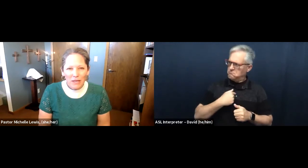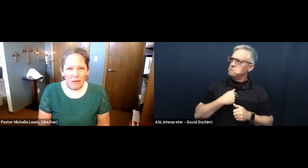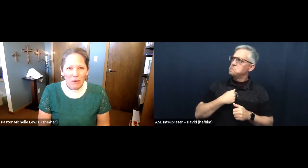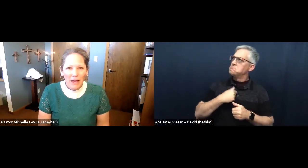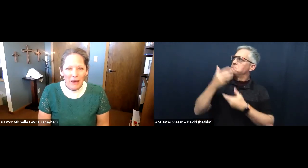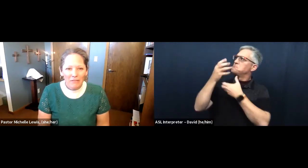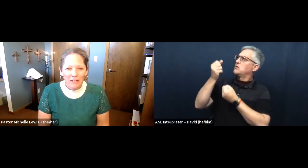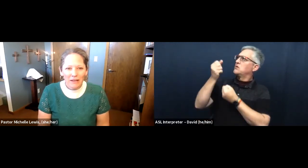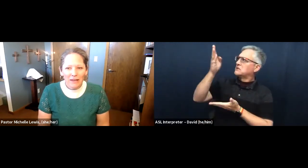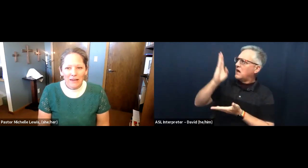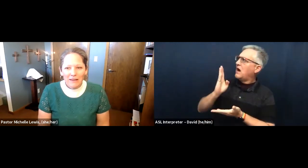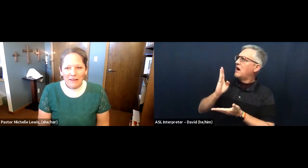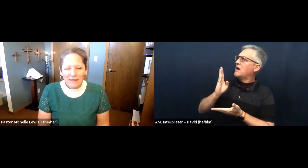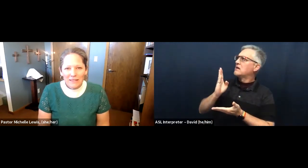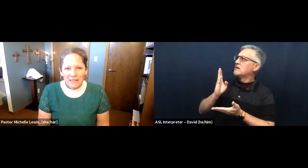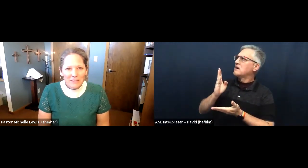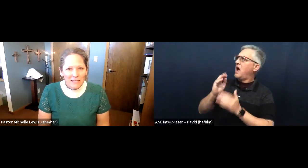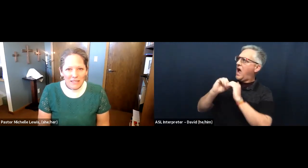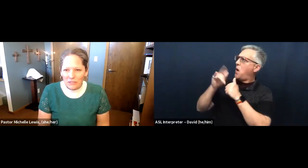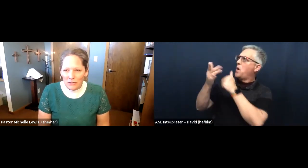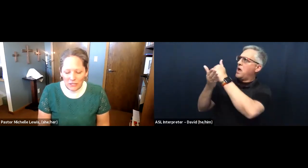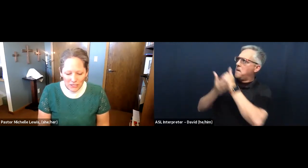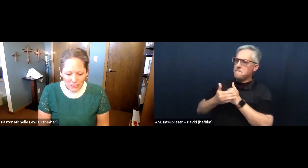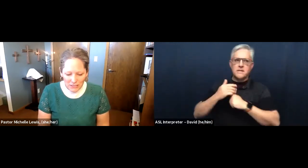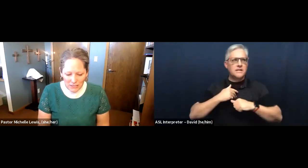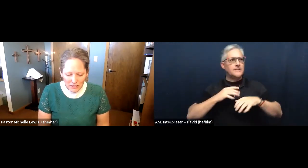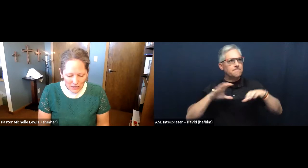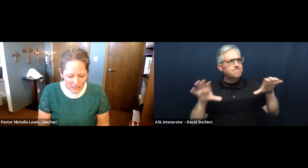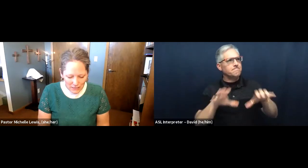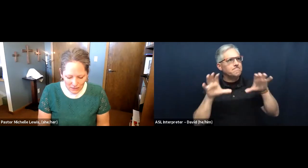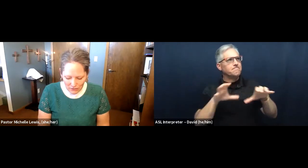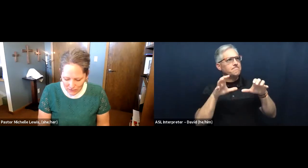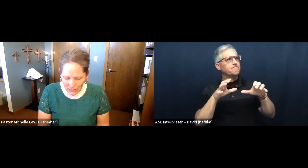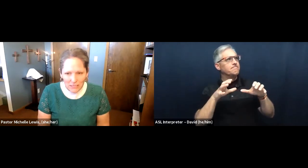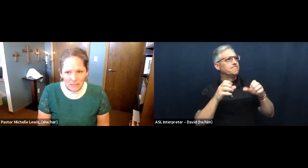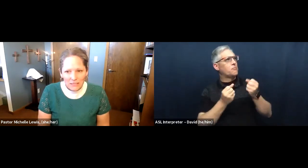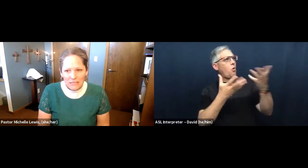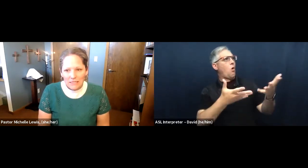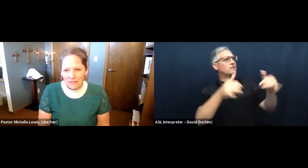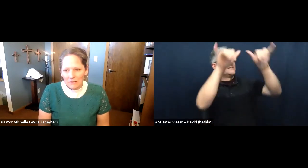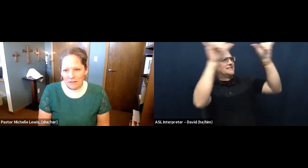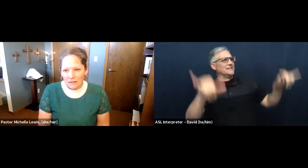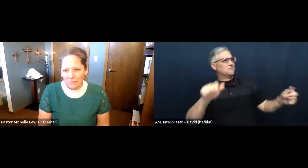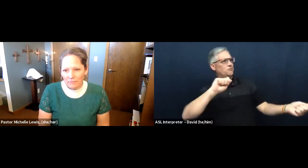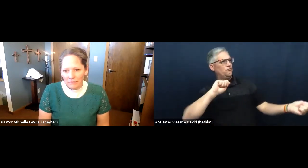don't keep having these tragedies, these senseless